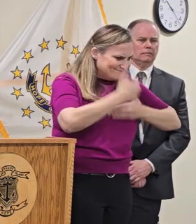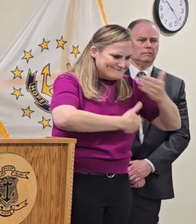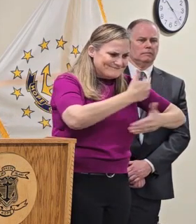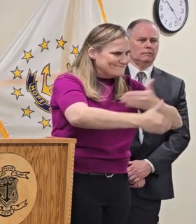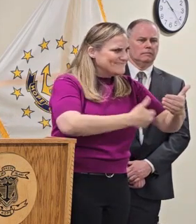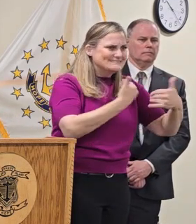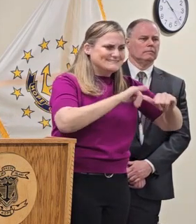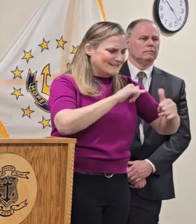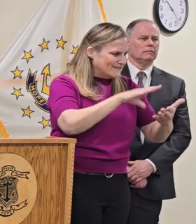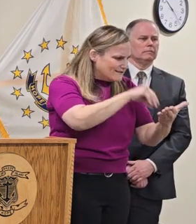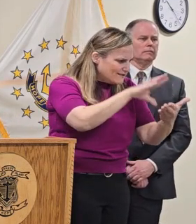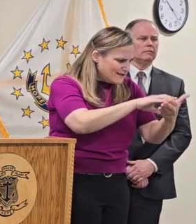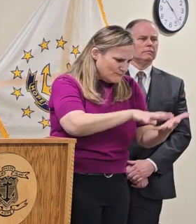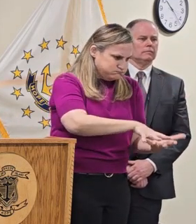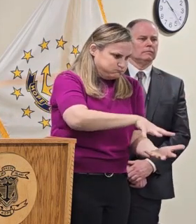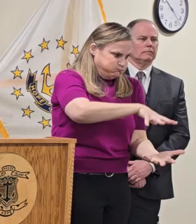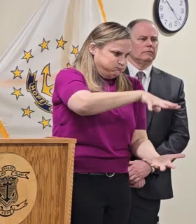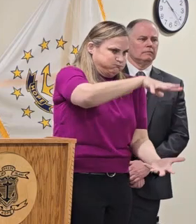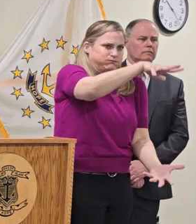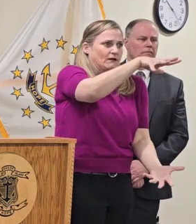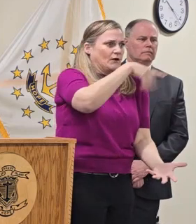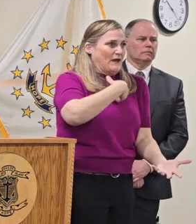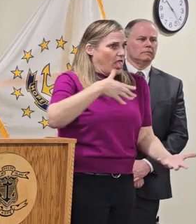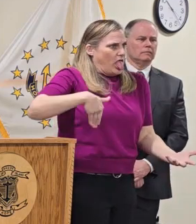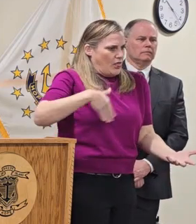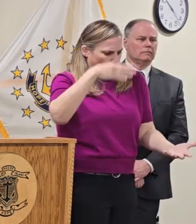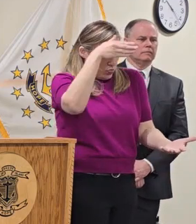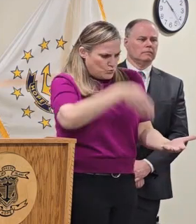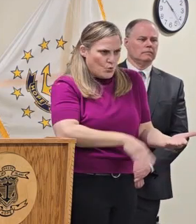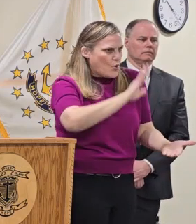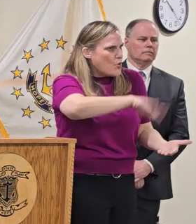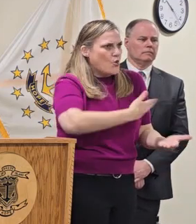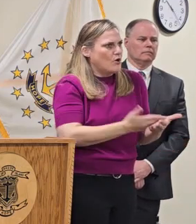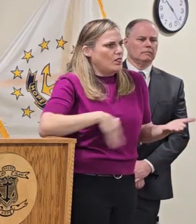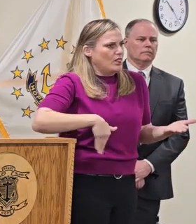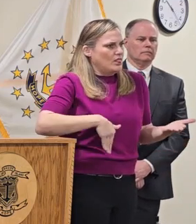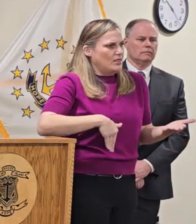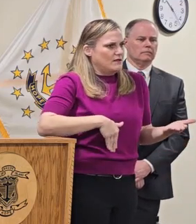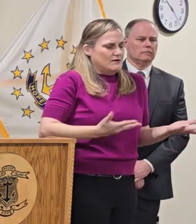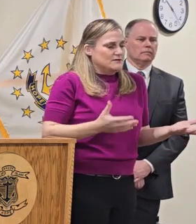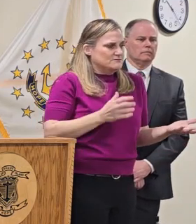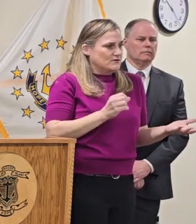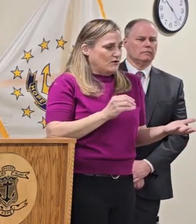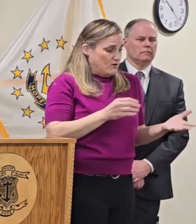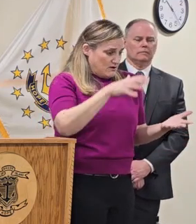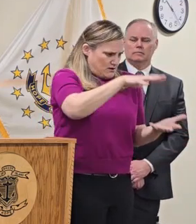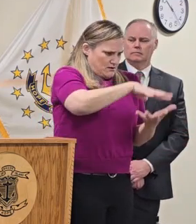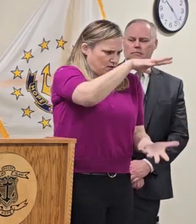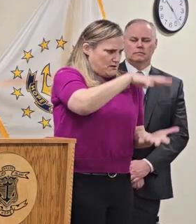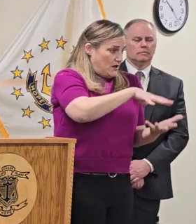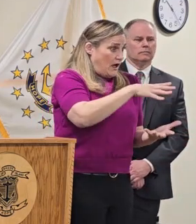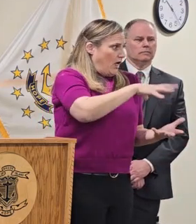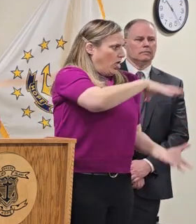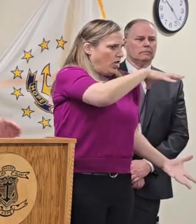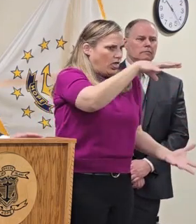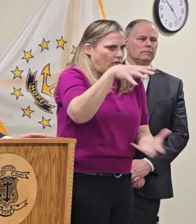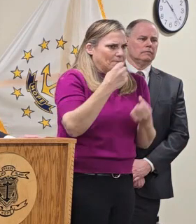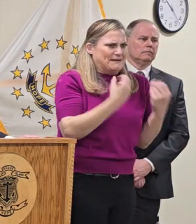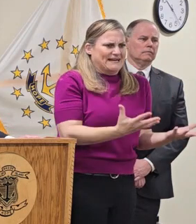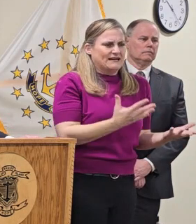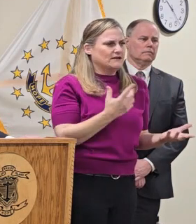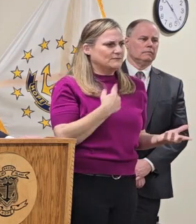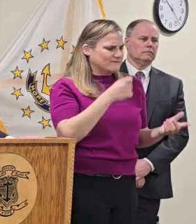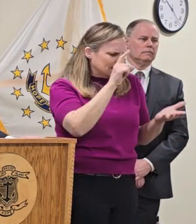I'm not sure where they are. We're going to find out. That's one of the. We're going to try to get a hold of them today to try to meet with